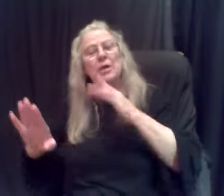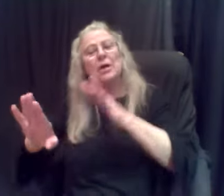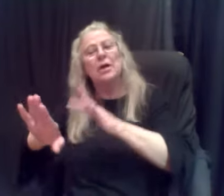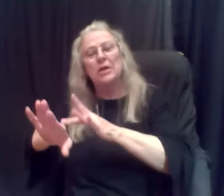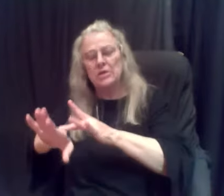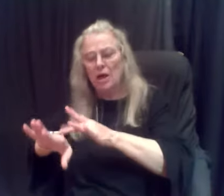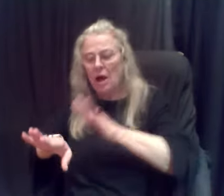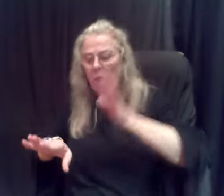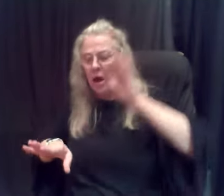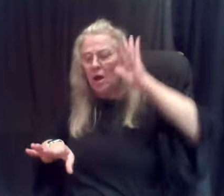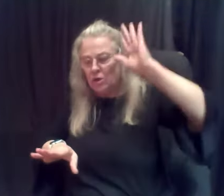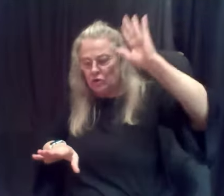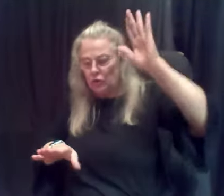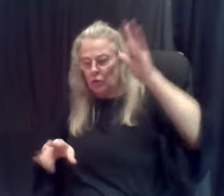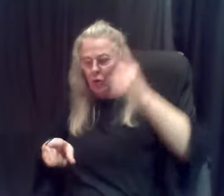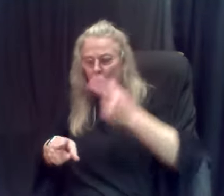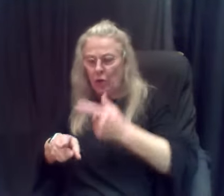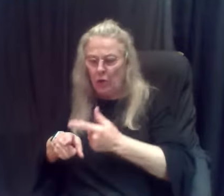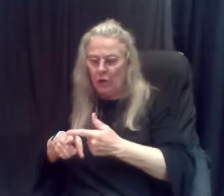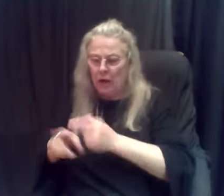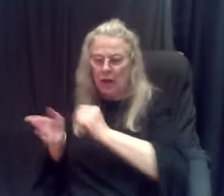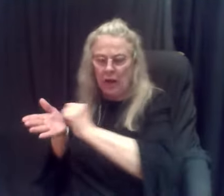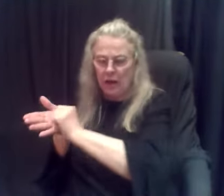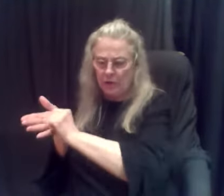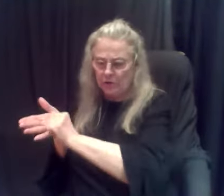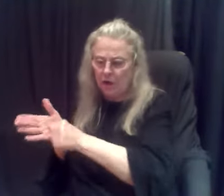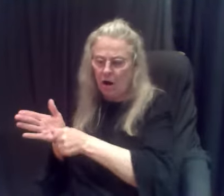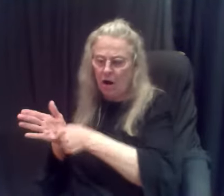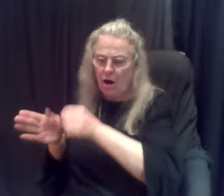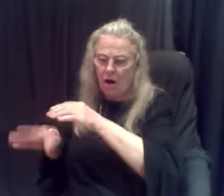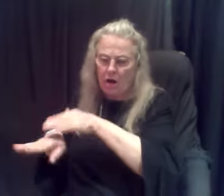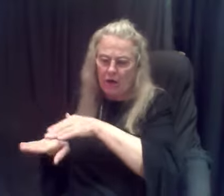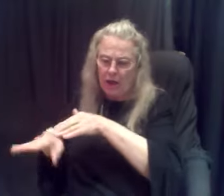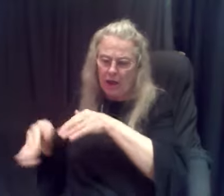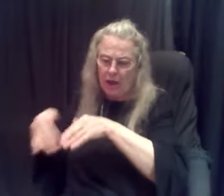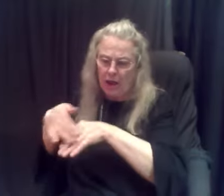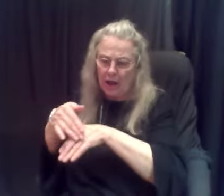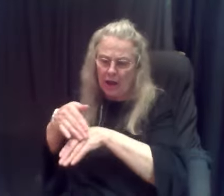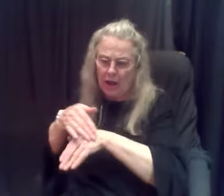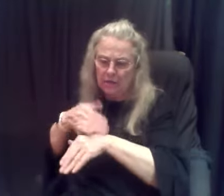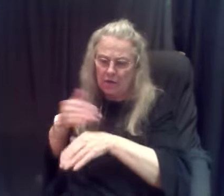me touch your nail-scarred